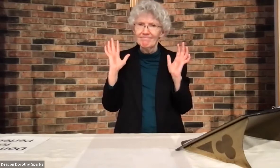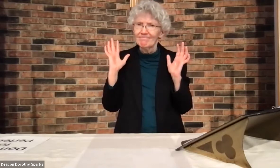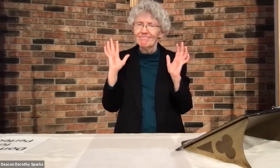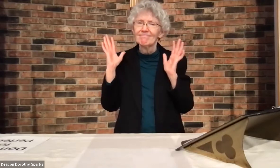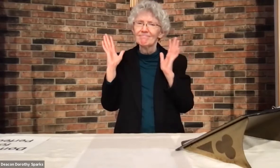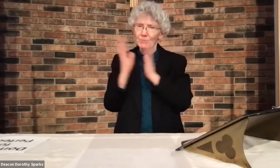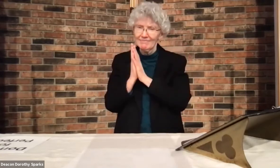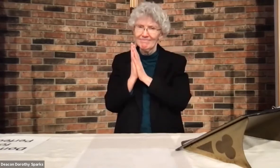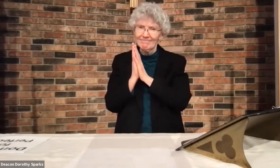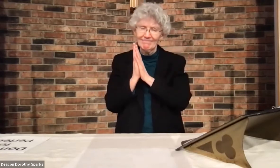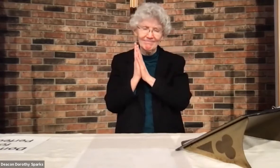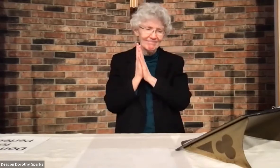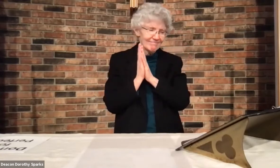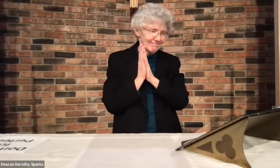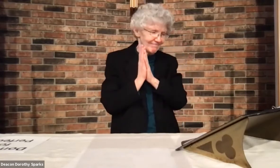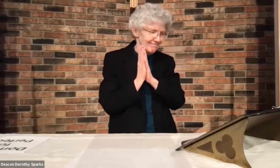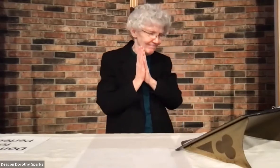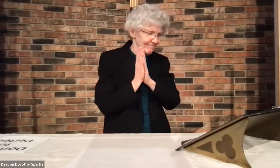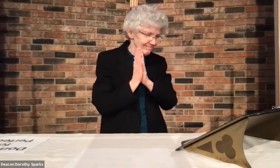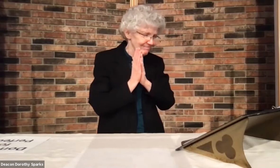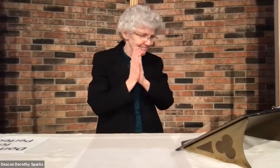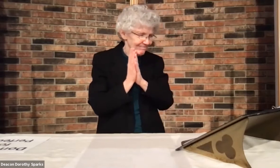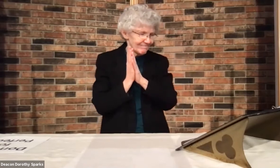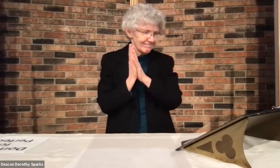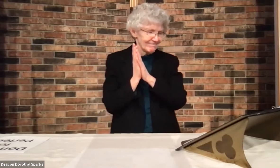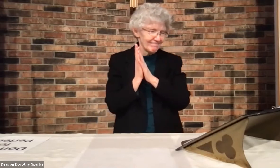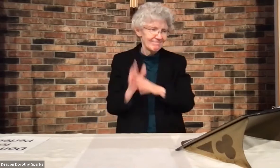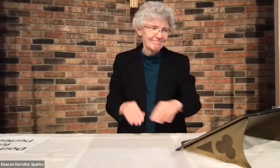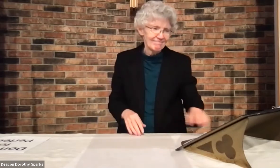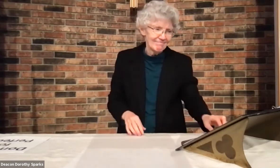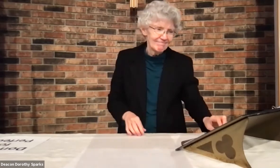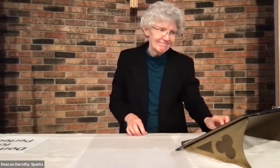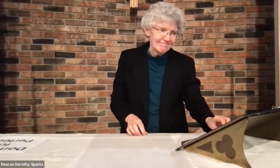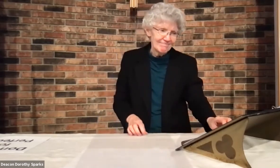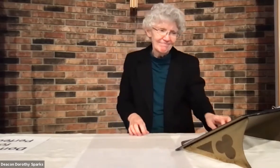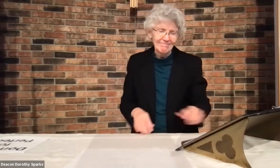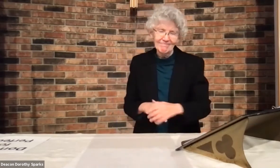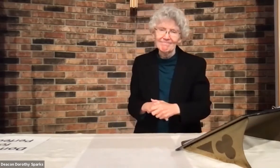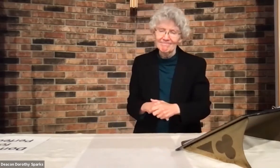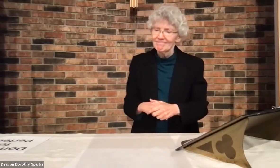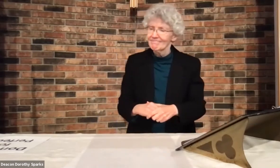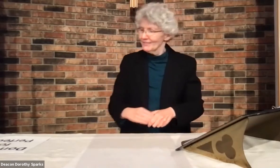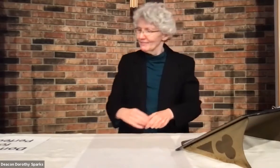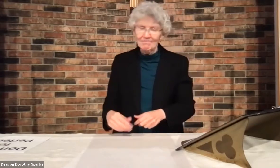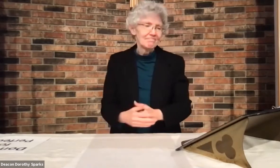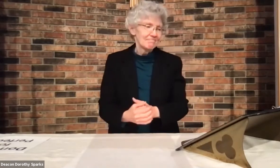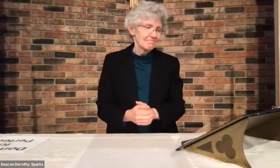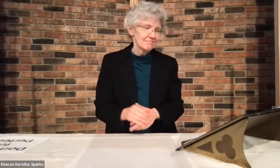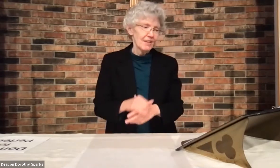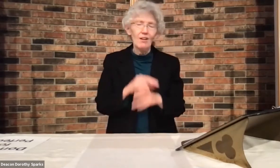And in order to remain calm, you do not need to have everything figured out, but you can